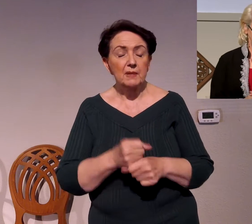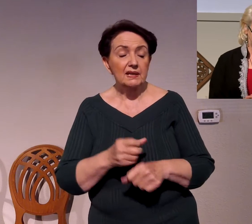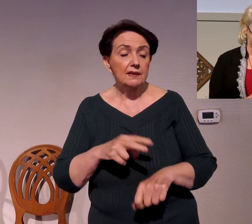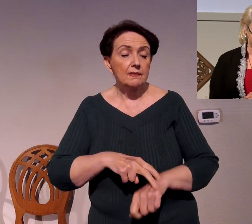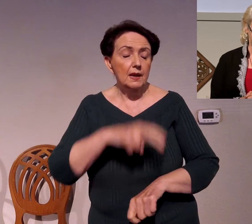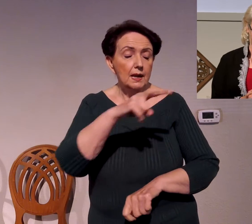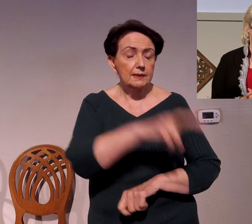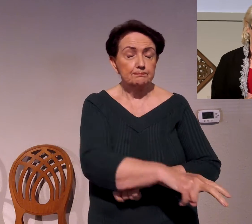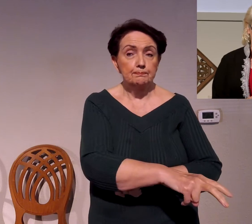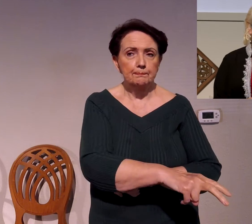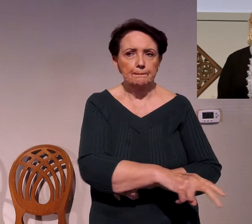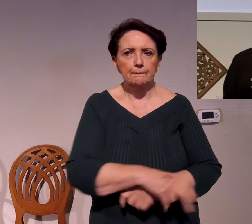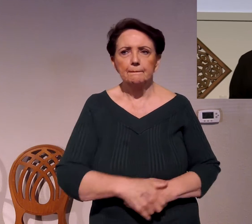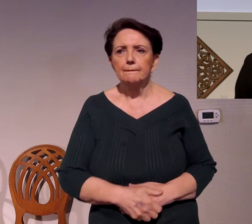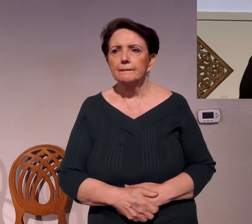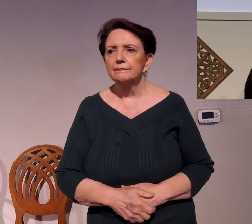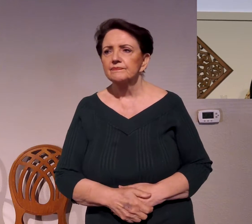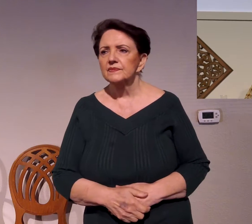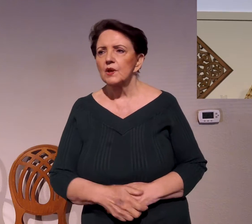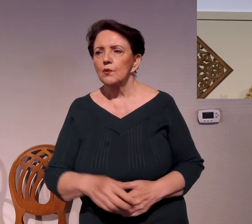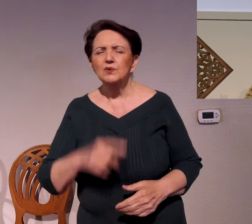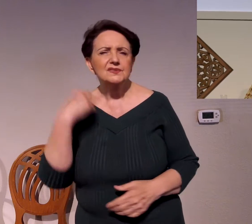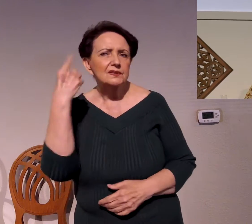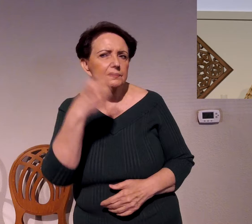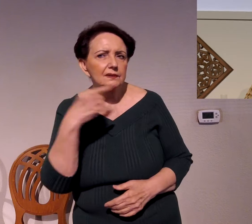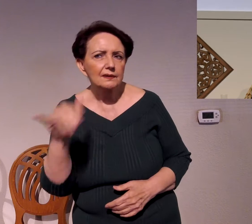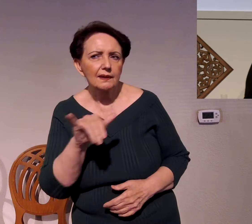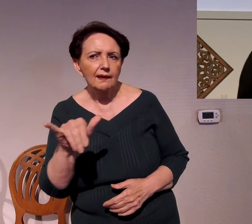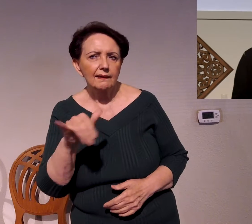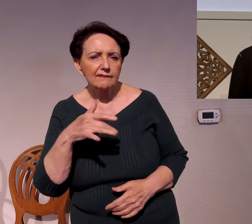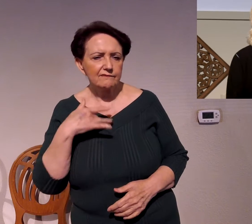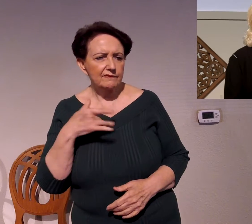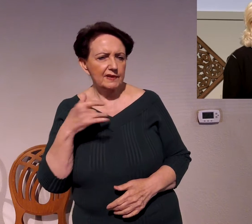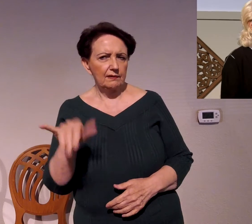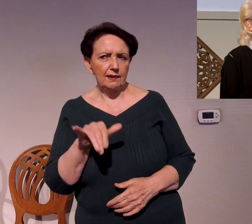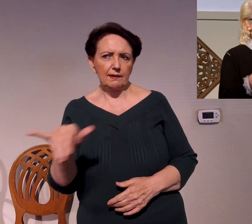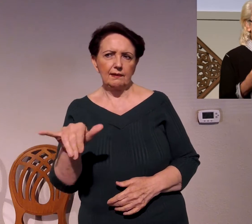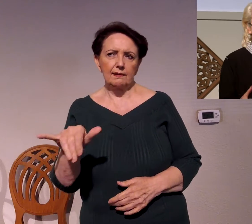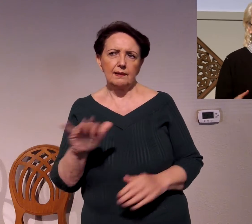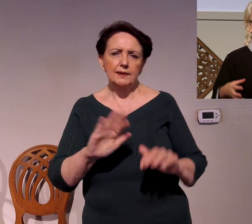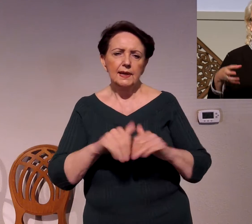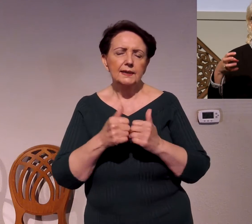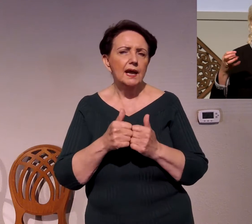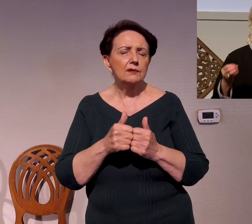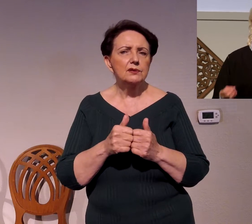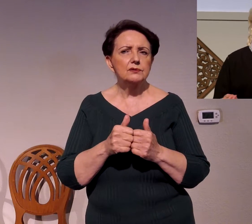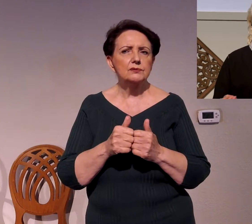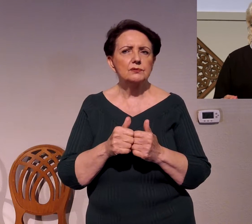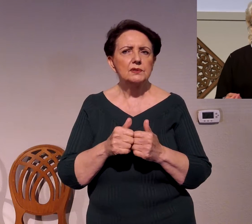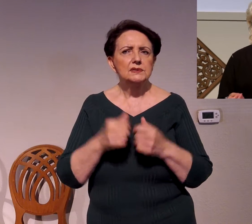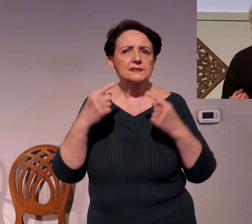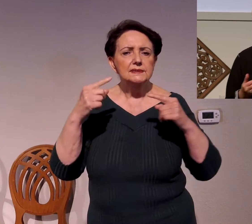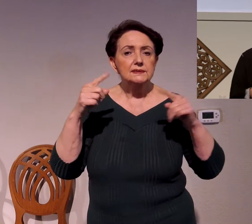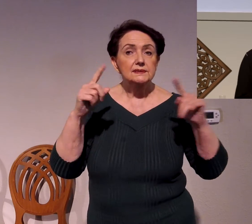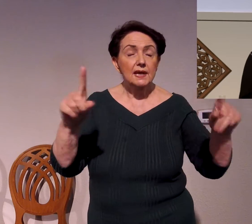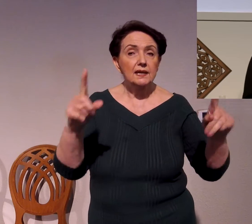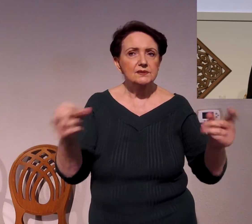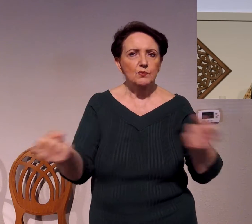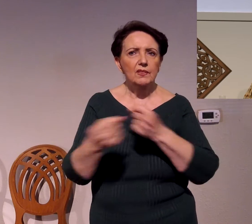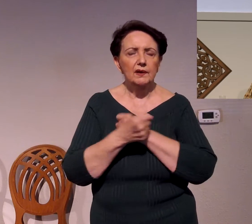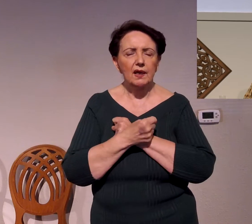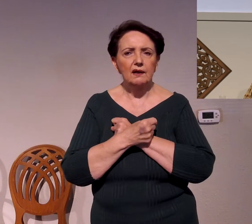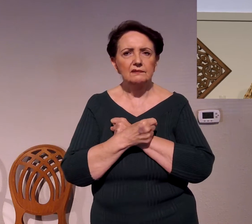that leap. What does that look like and feel like, and how do we soar with love?